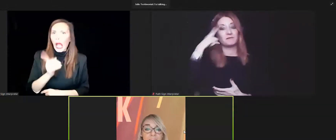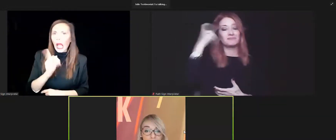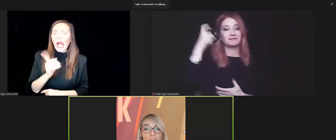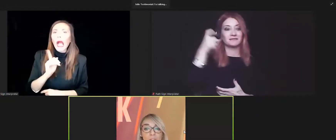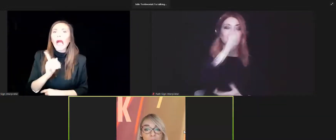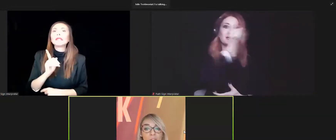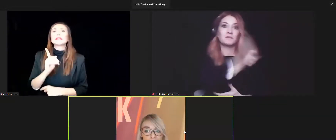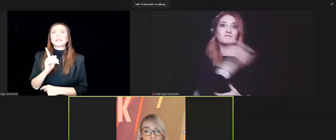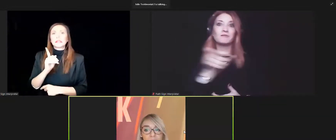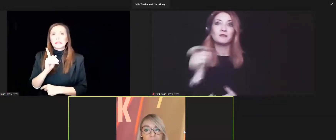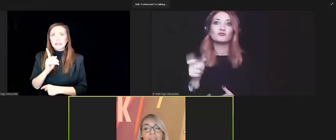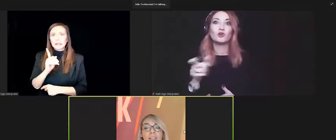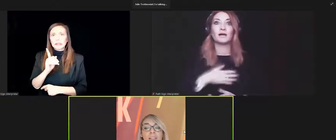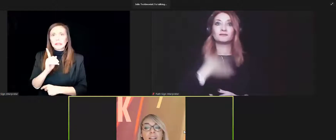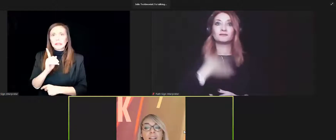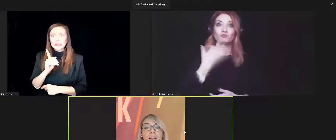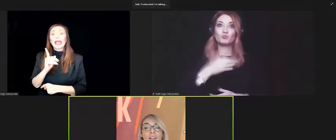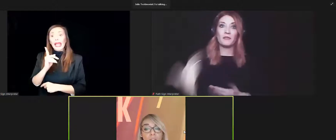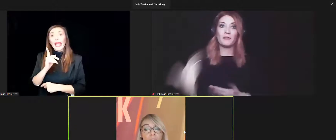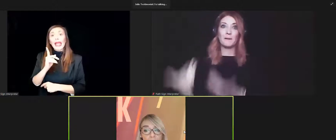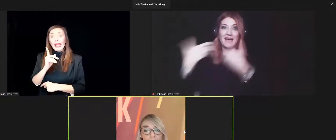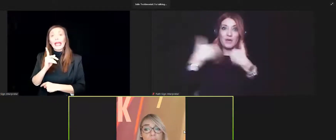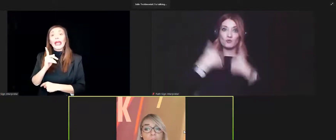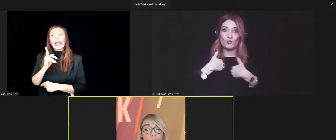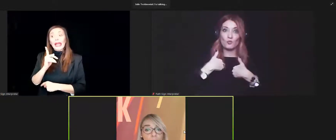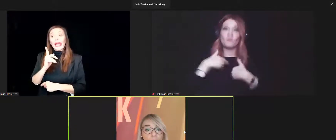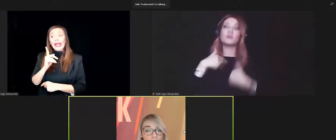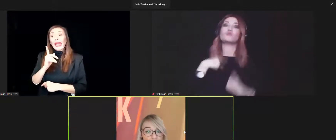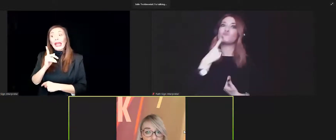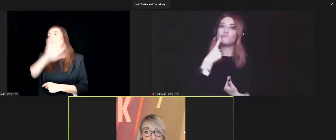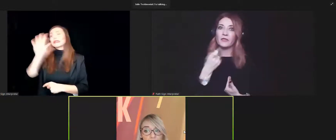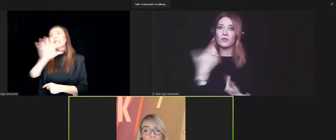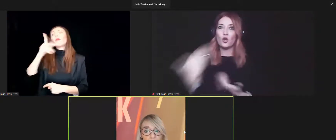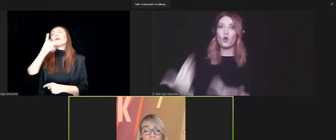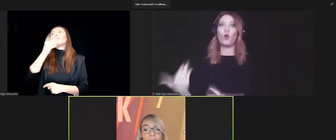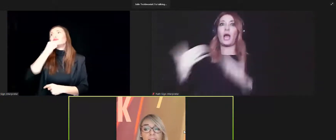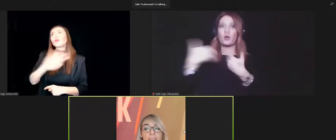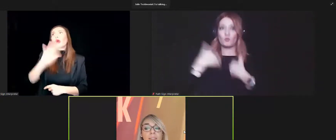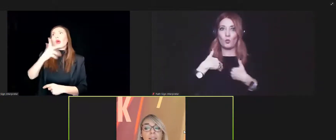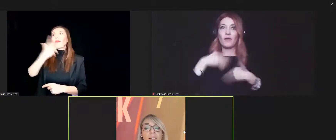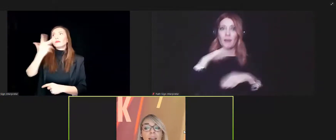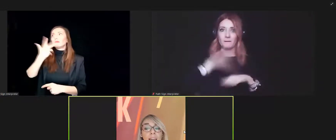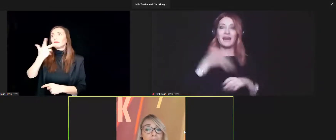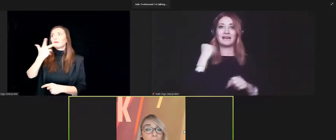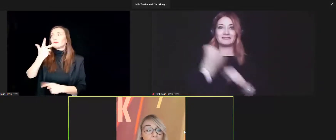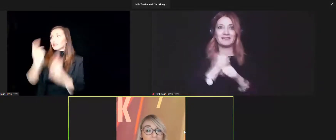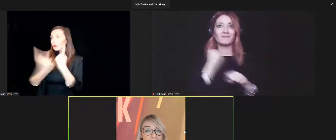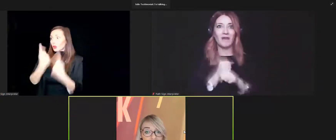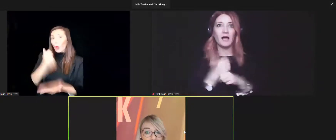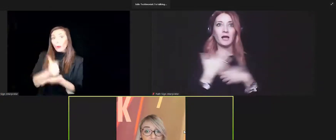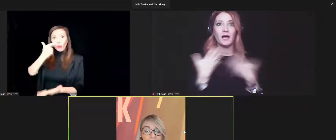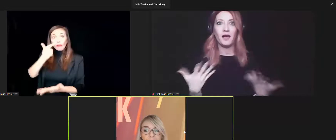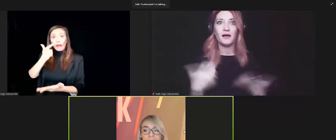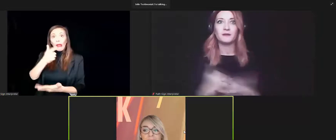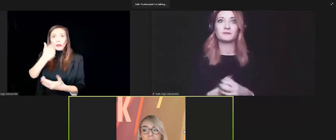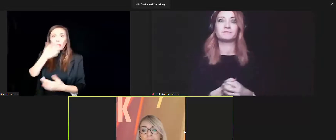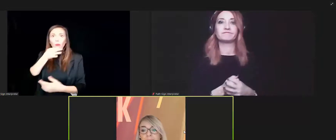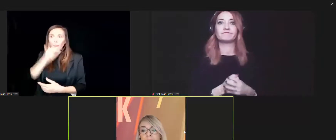I want to success. So I put all the chances with me and I will get